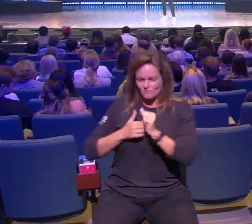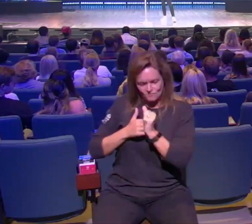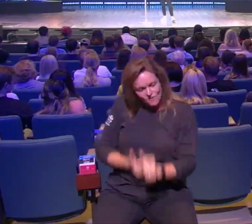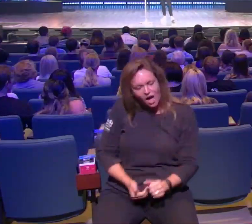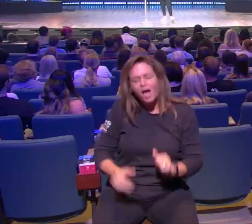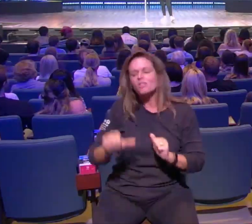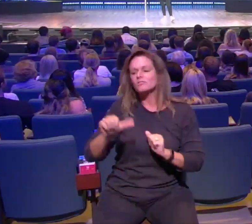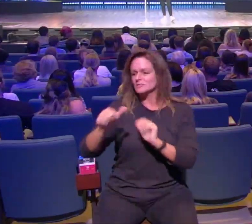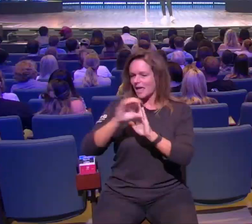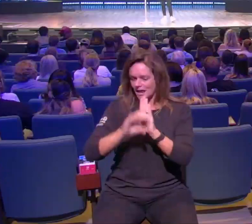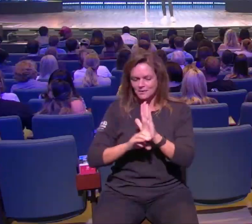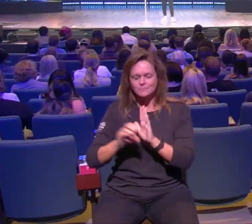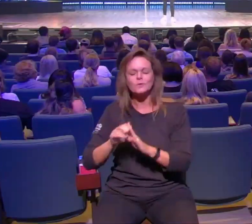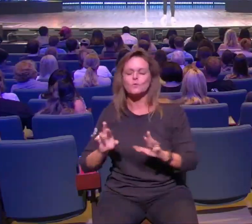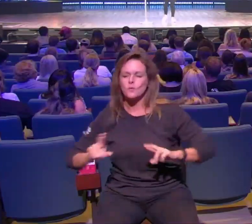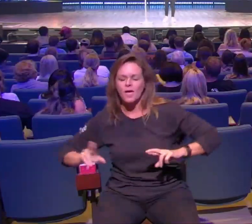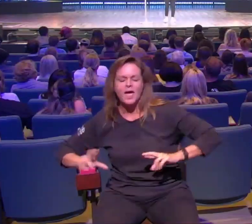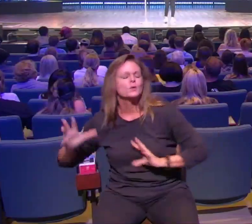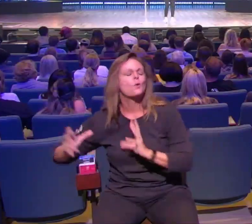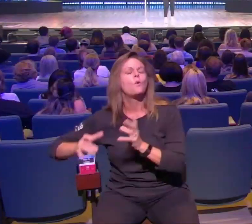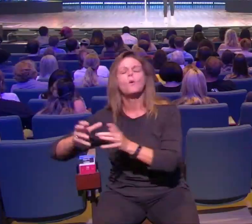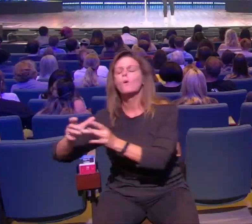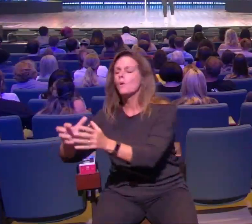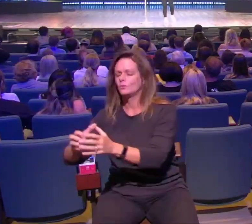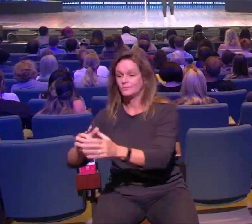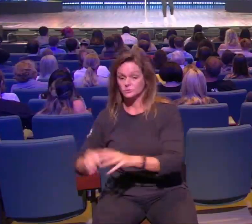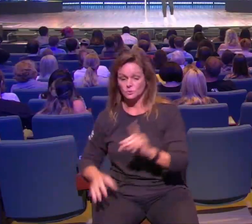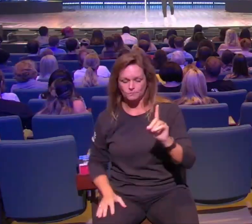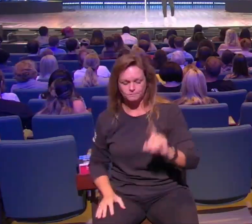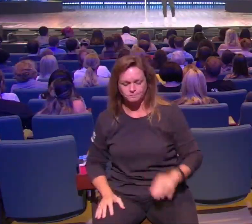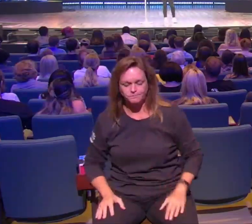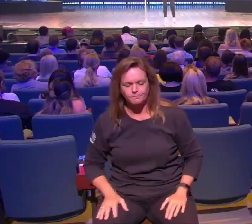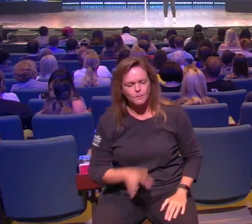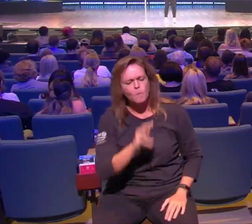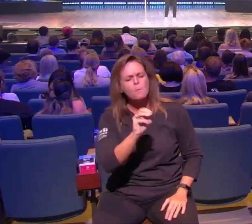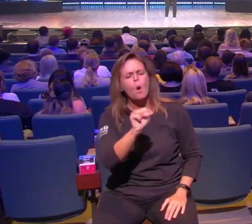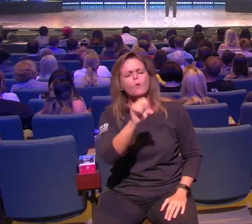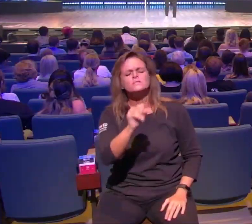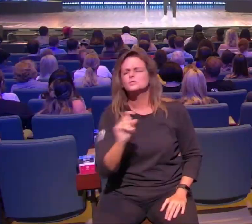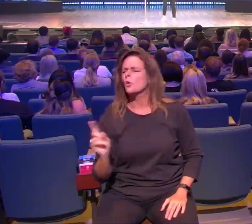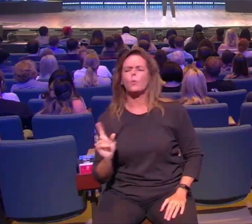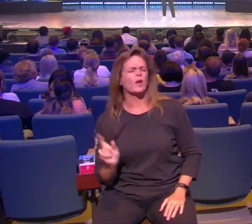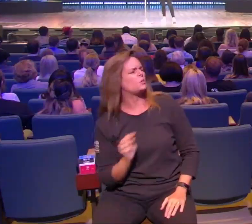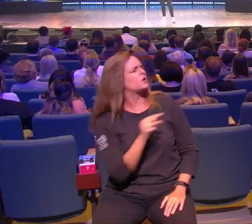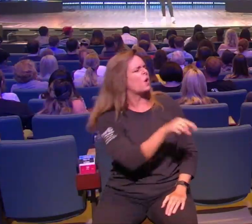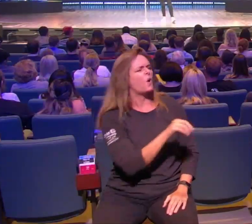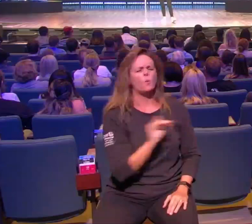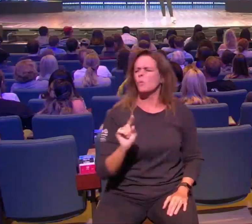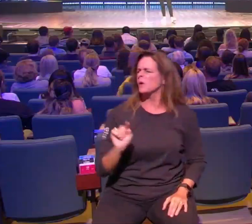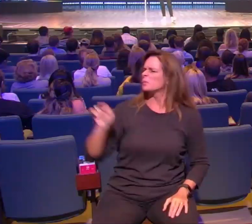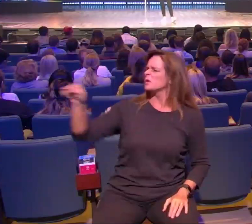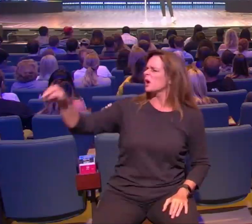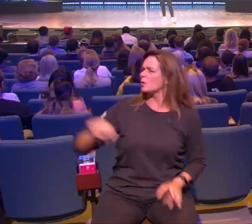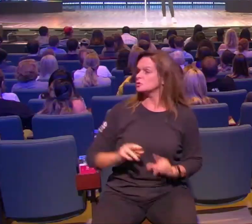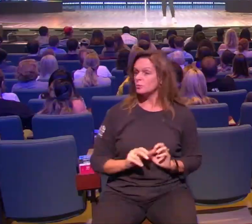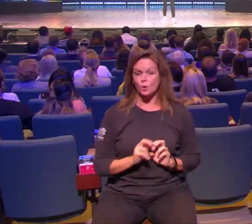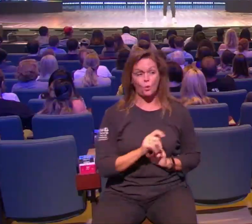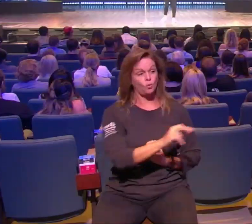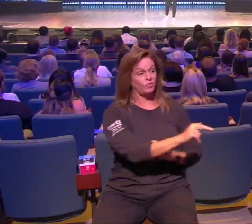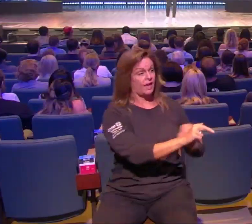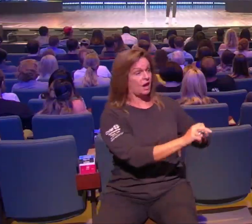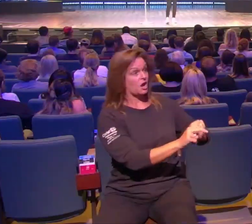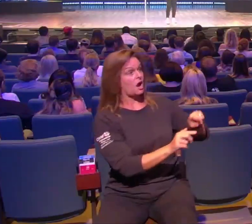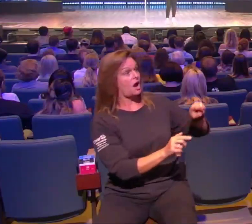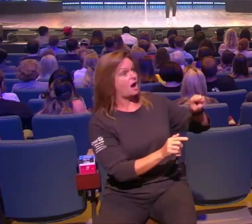other spies came back, and they came back and they were scared to death. They said that they're people. They look like